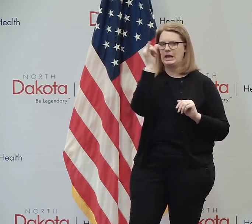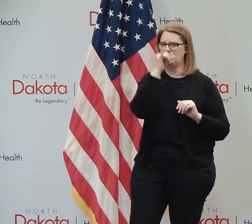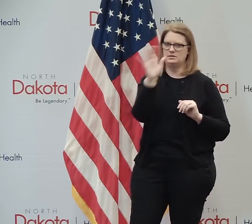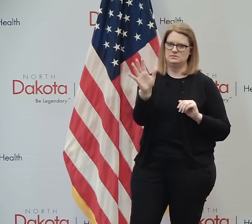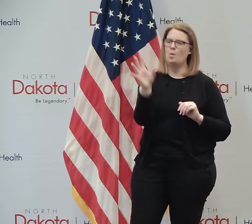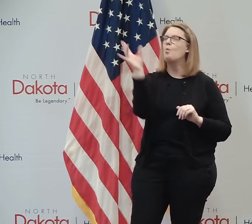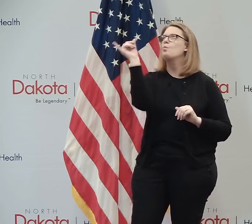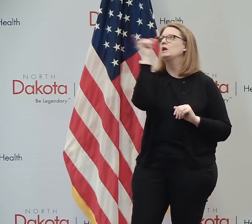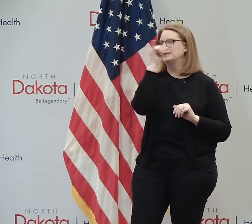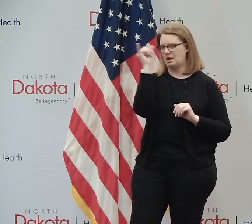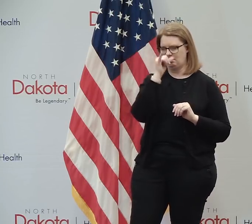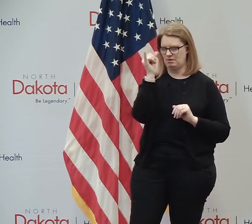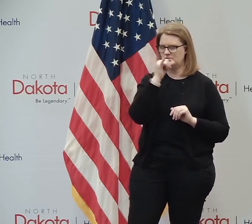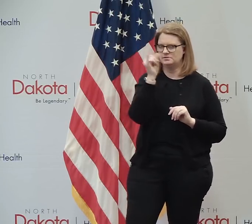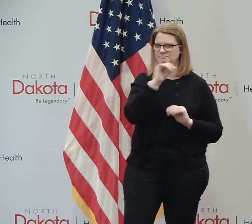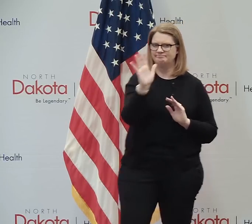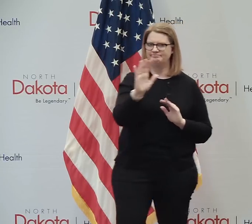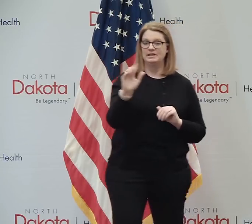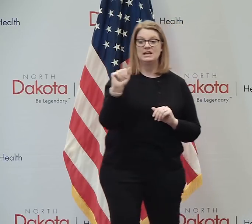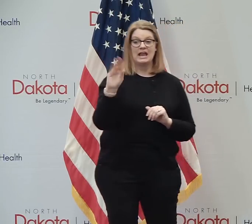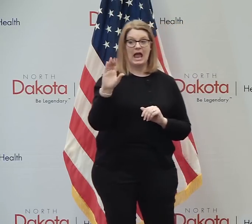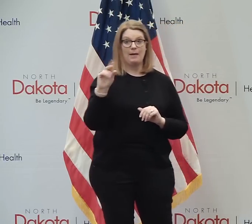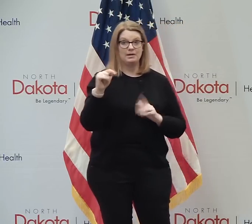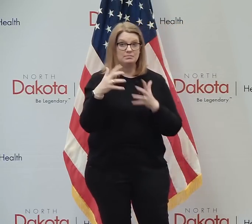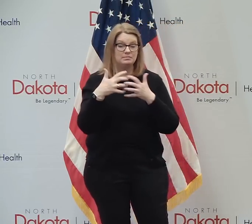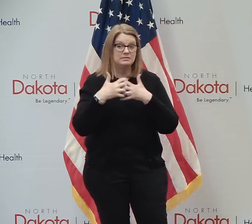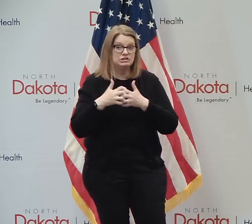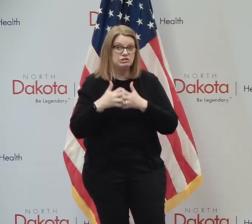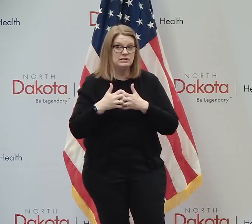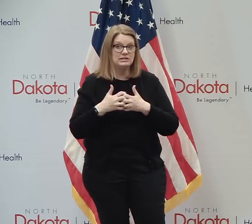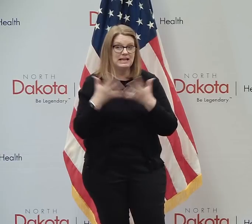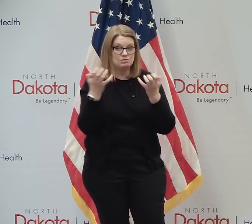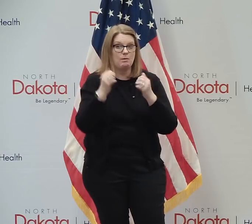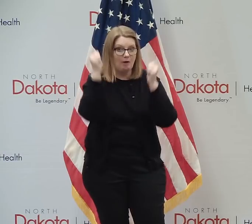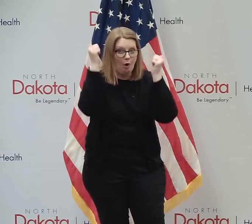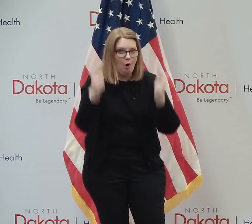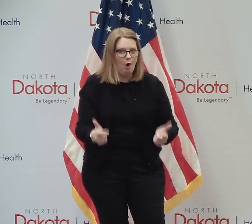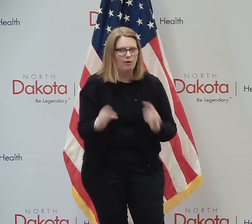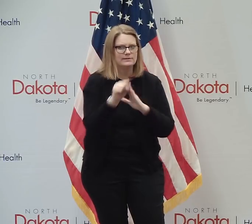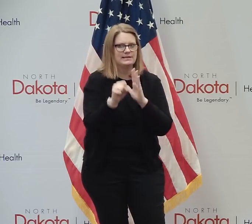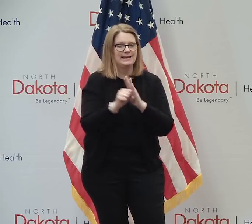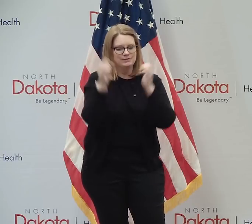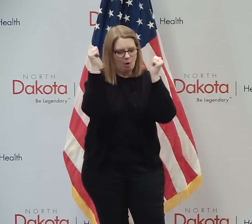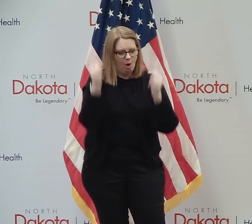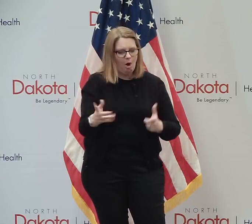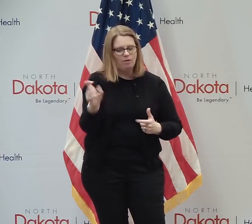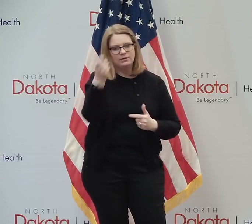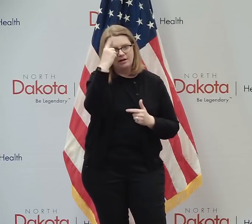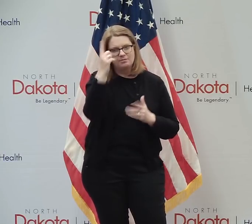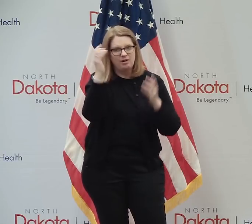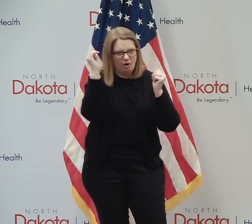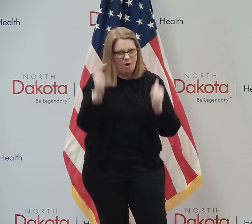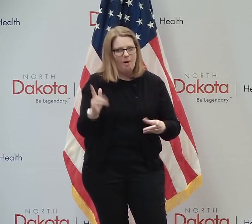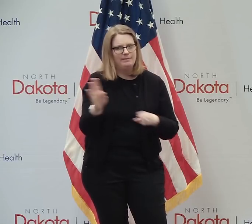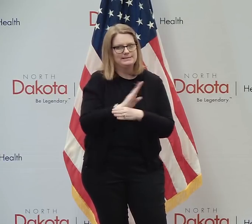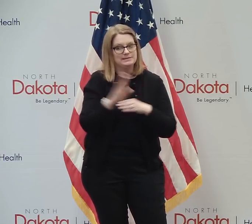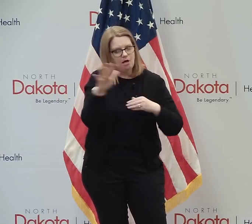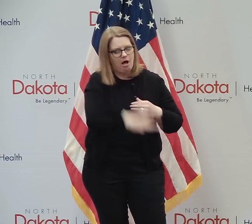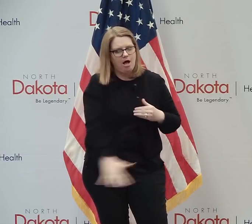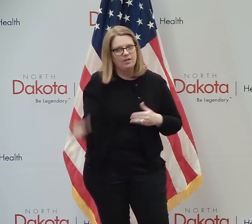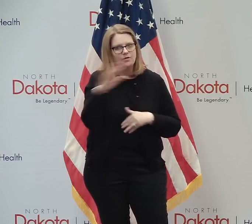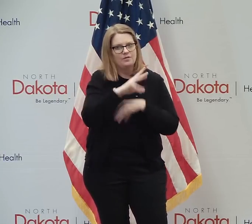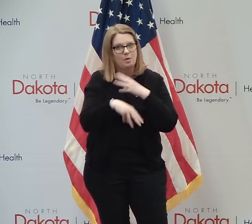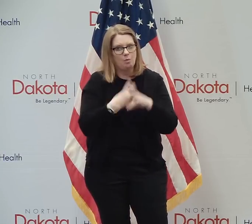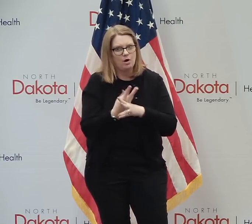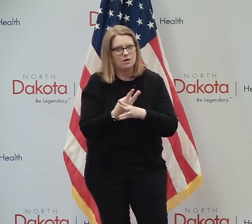get, because Abbott machinery is wanted by every state and every government and every business in the whole world. And the fact